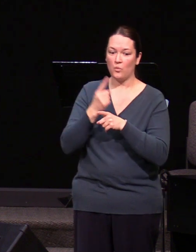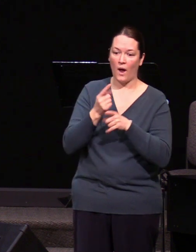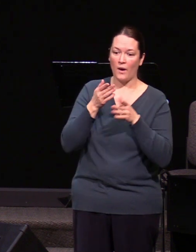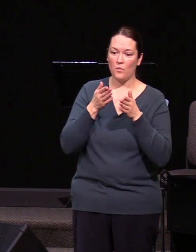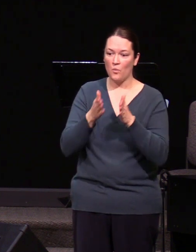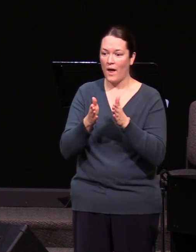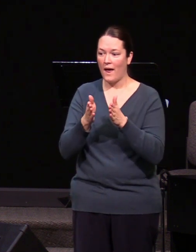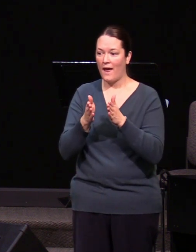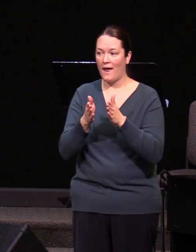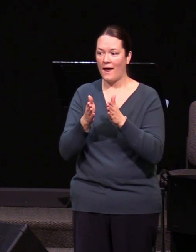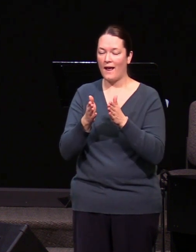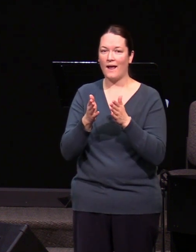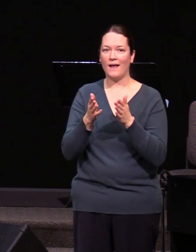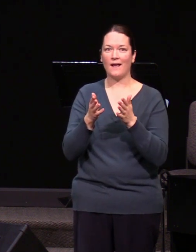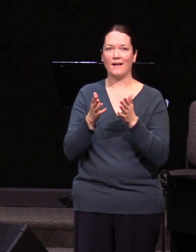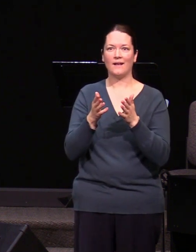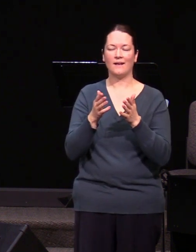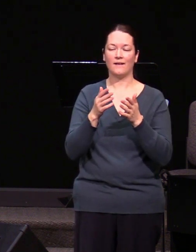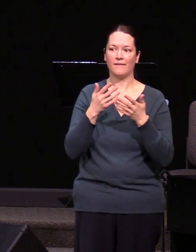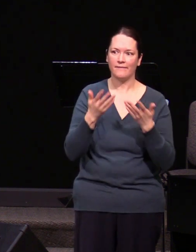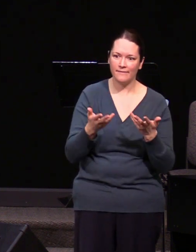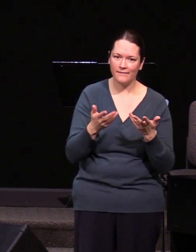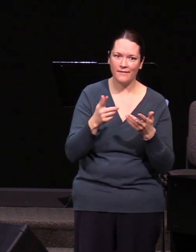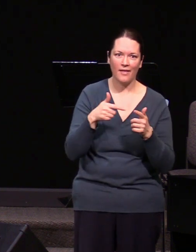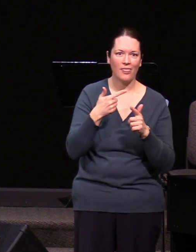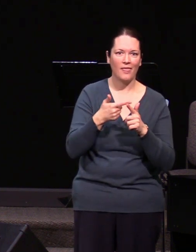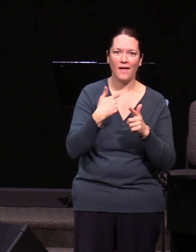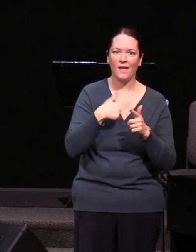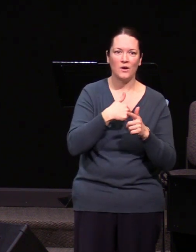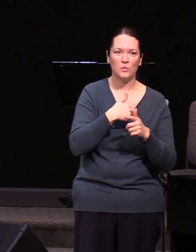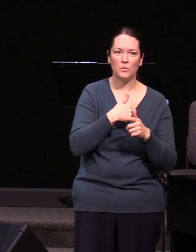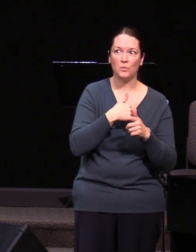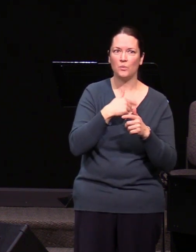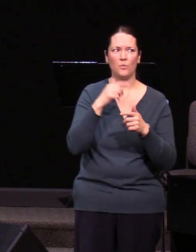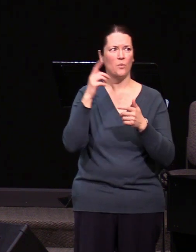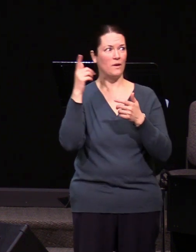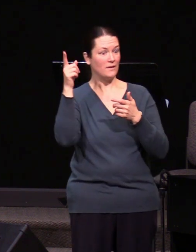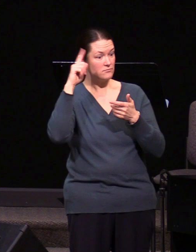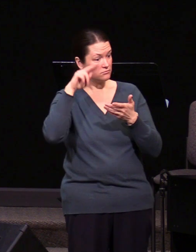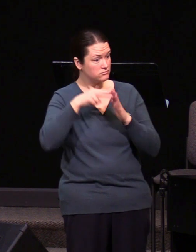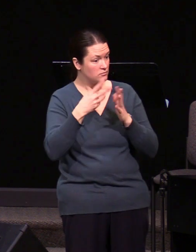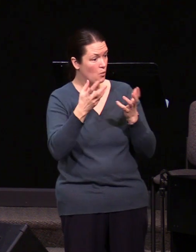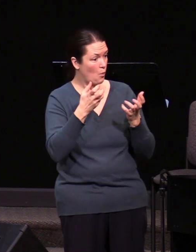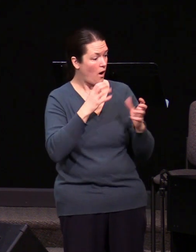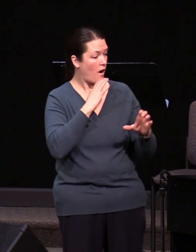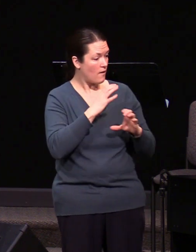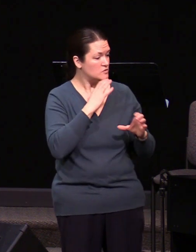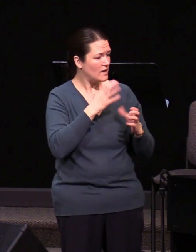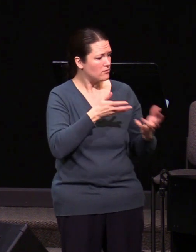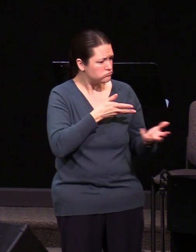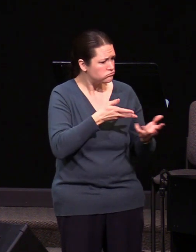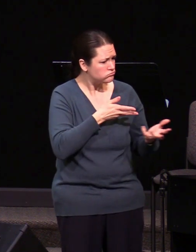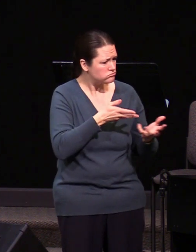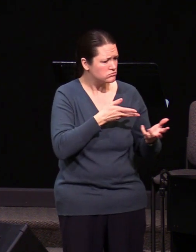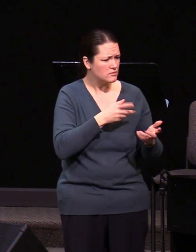way. And as a result, we end up taking what's intended for intimate